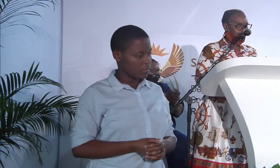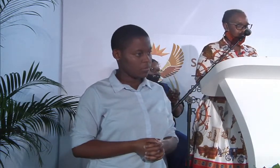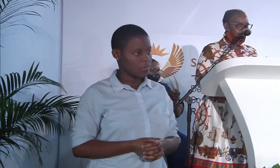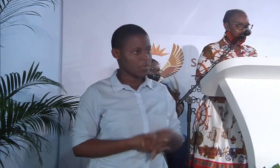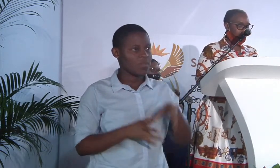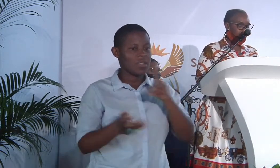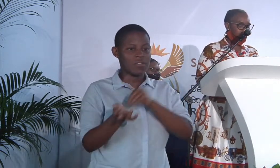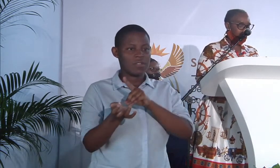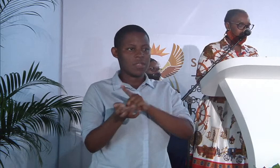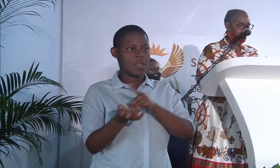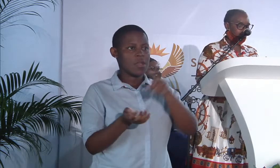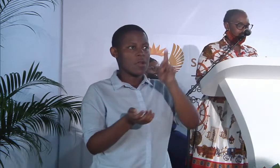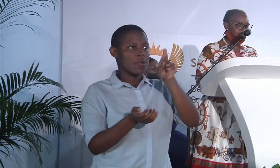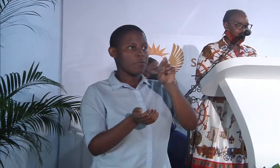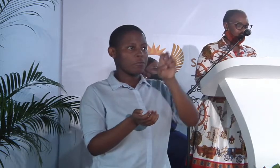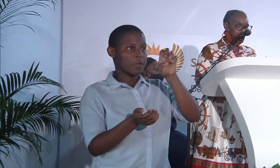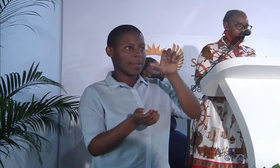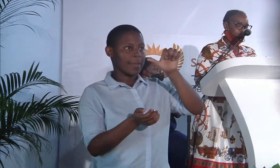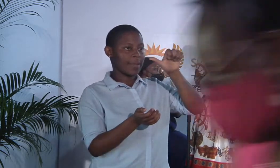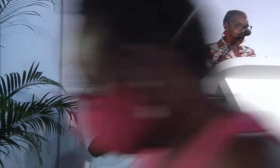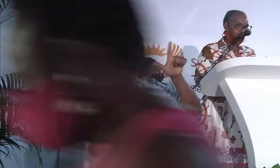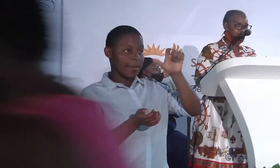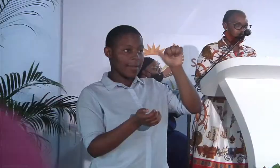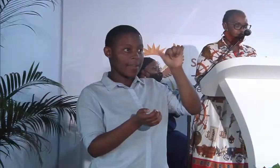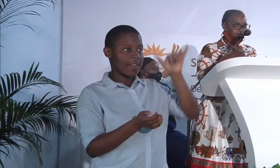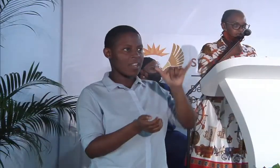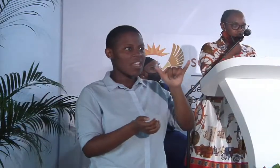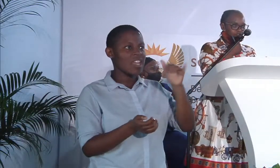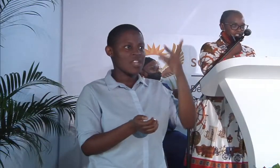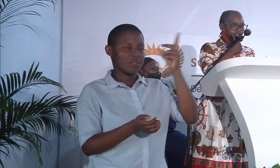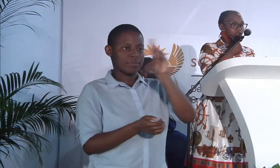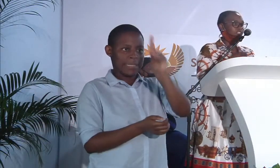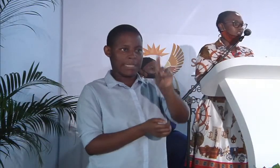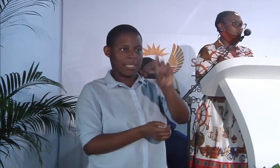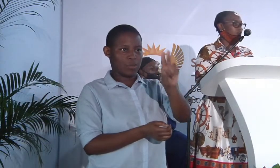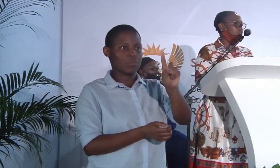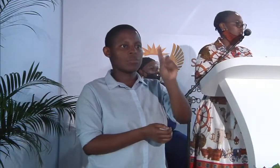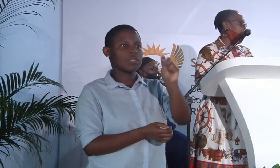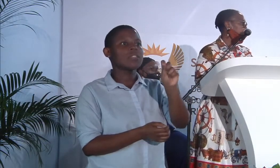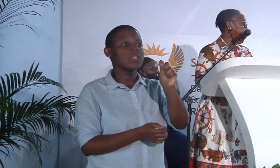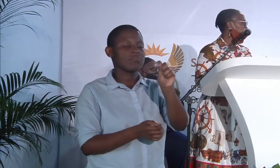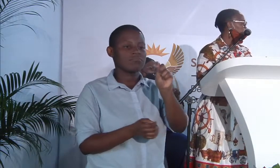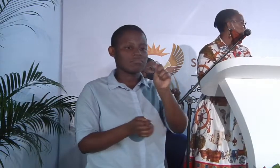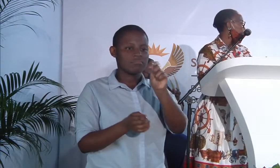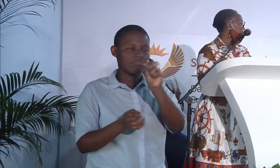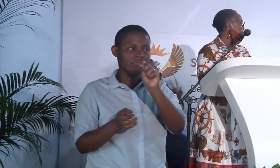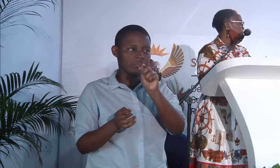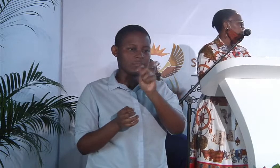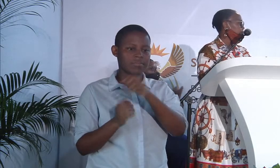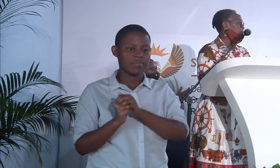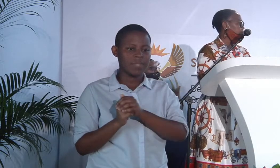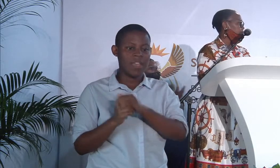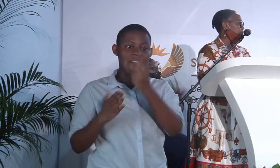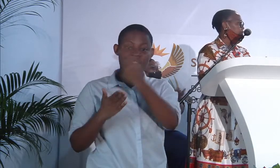Dr. Renee Smith from the Dean Faculty of Arts, Durban University of Technology.